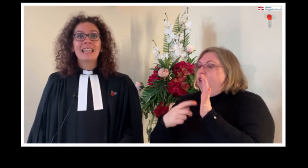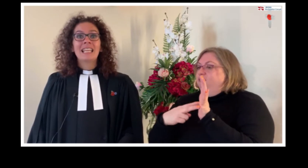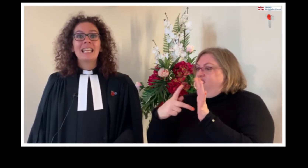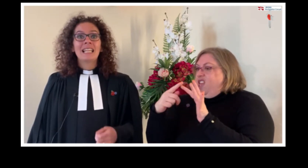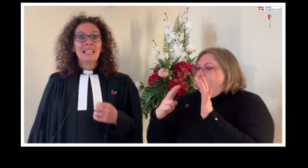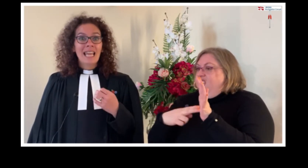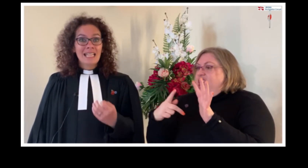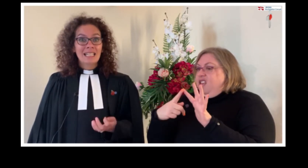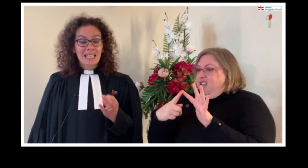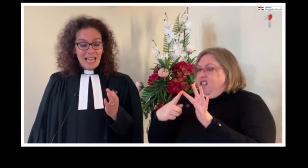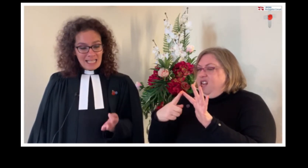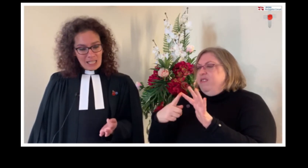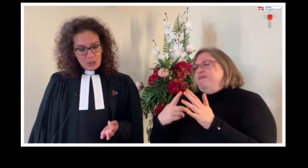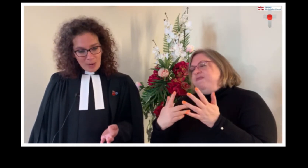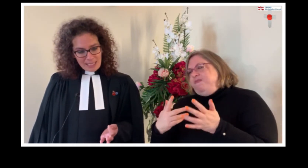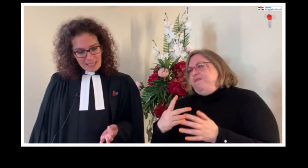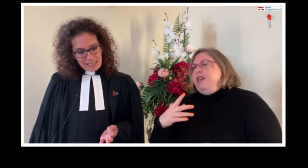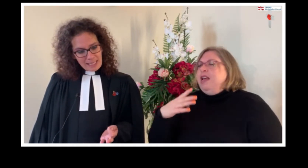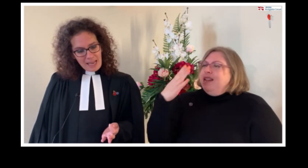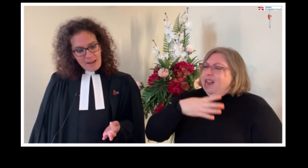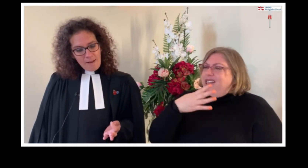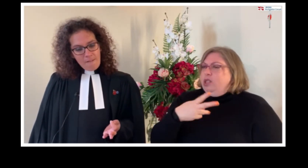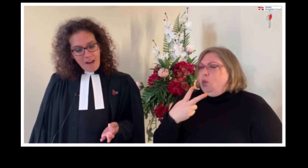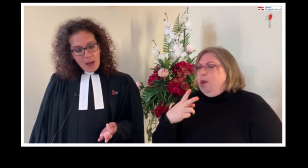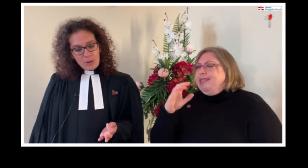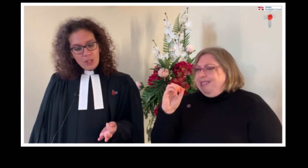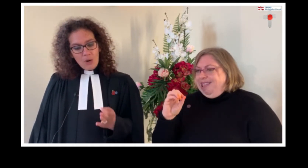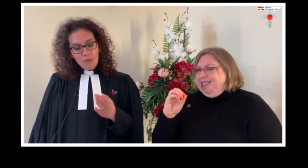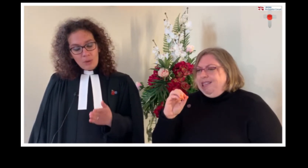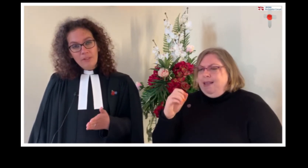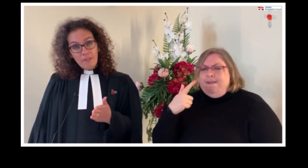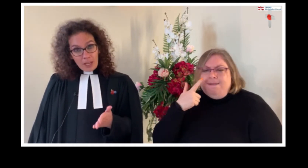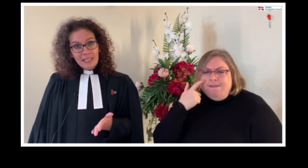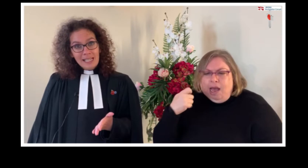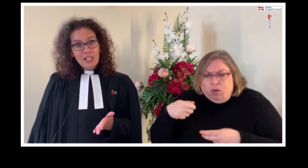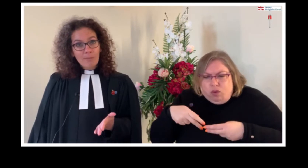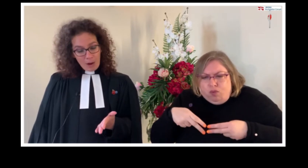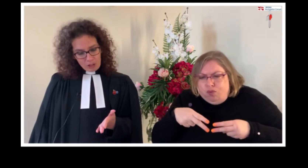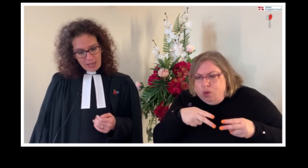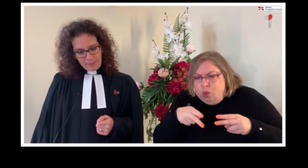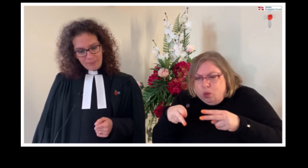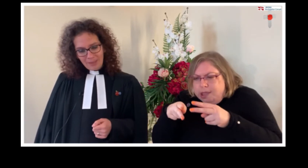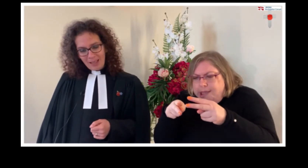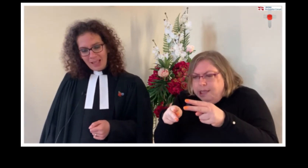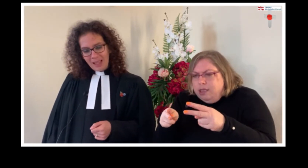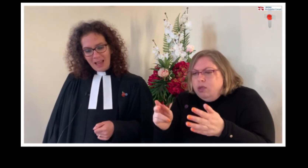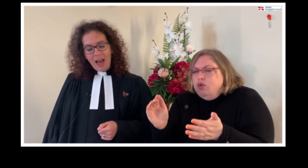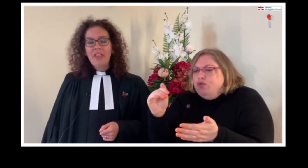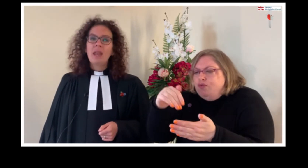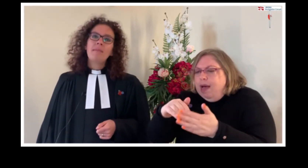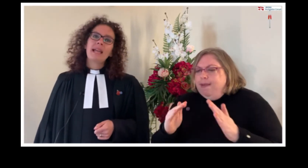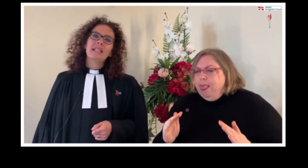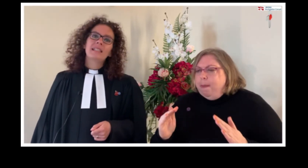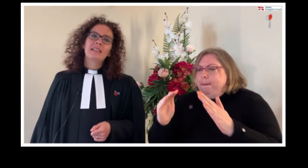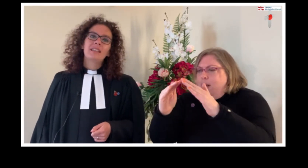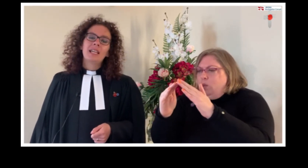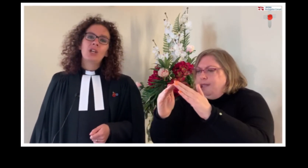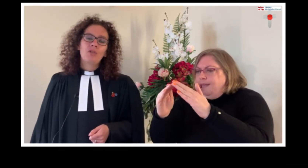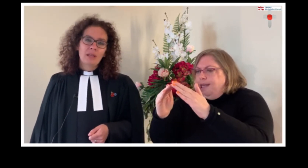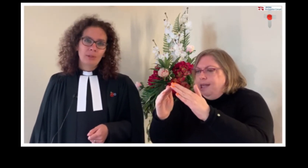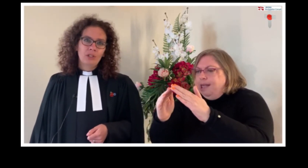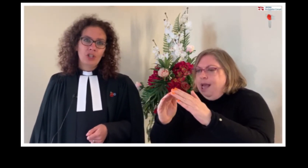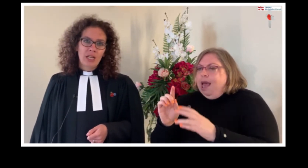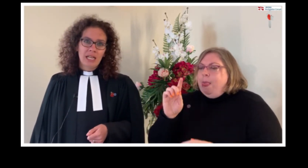Irvine in the late 1920s found a route firstly to the mountain and then made